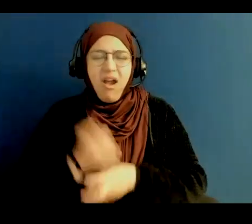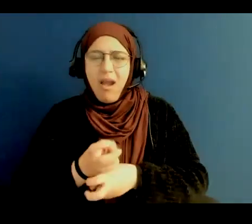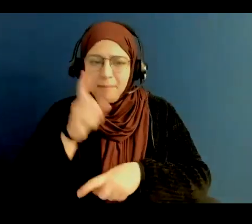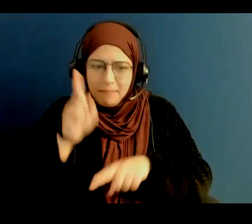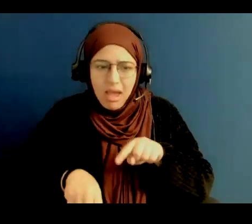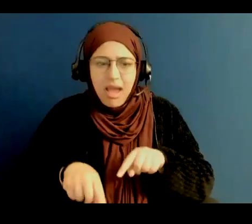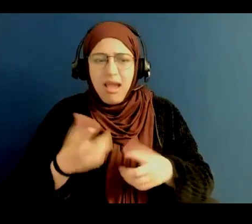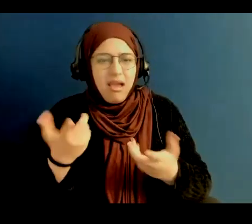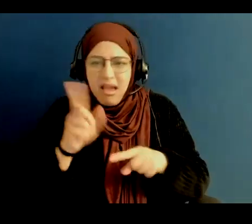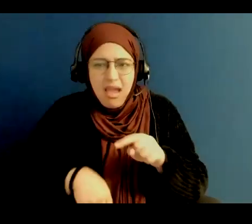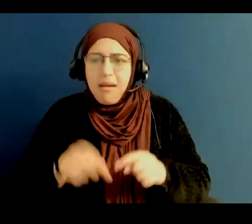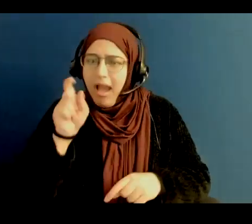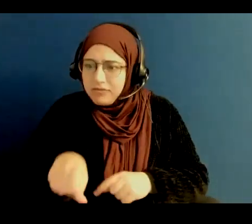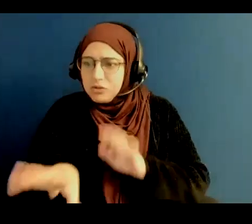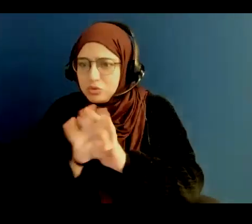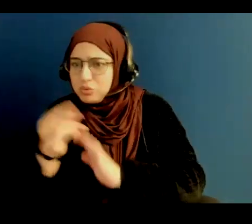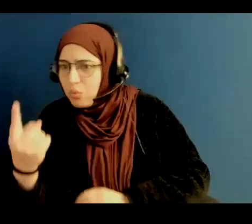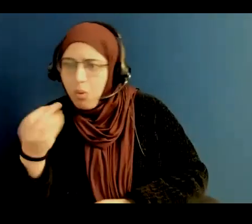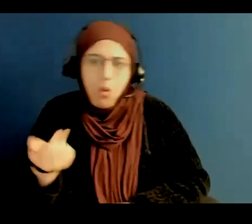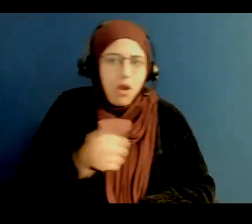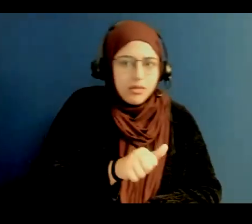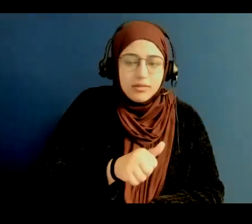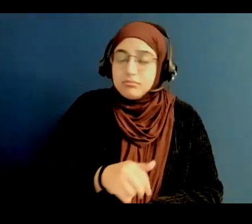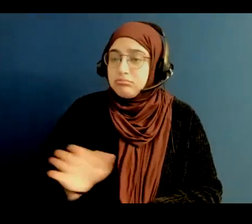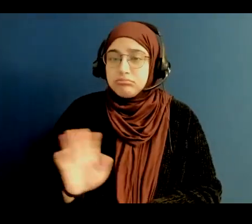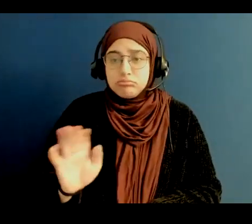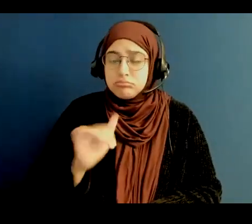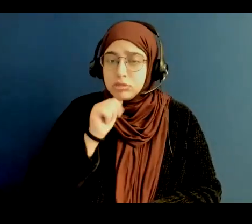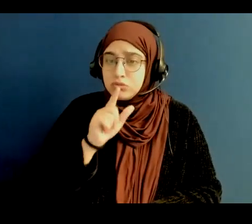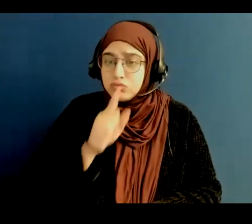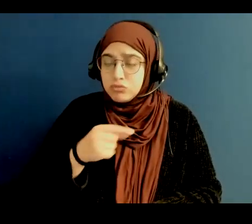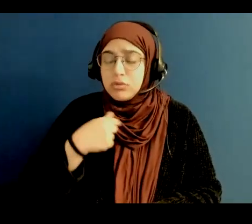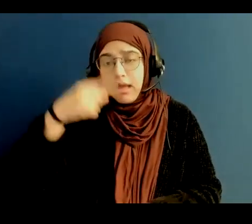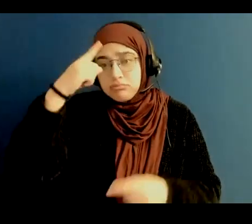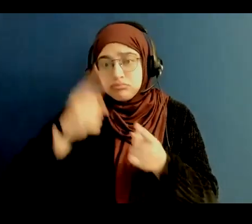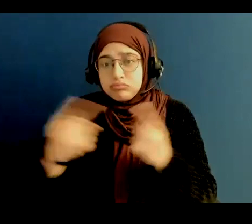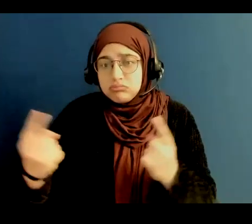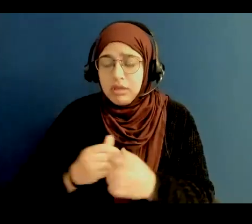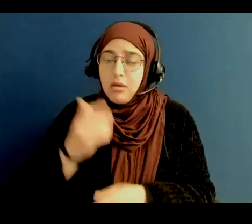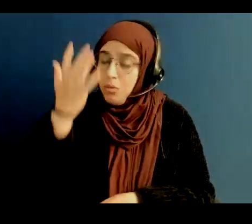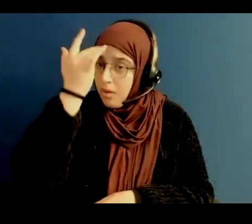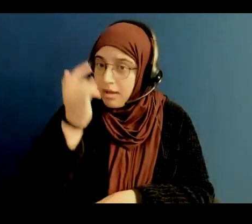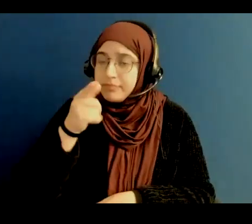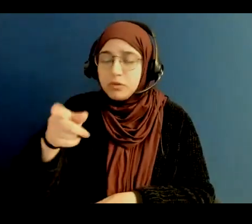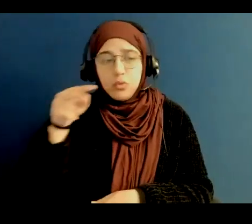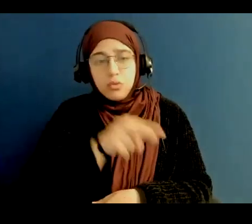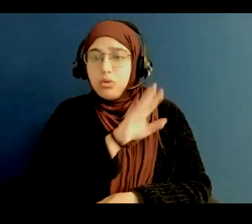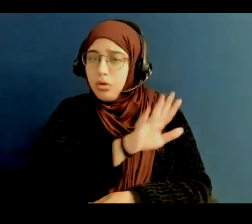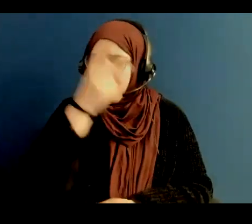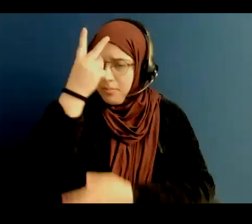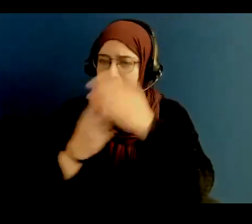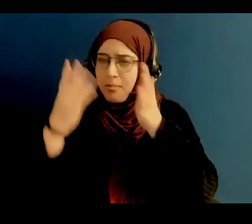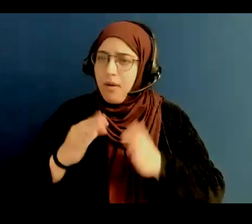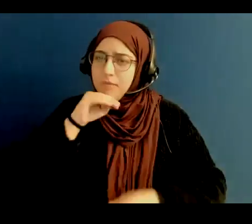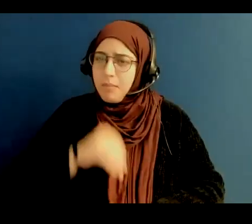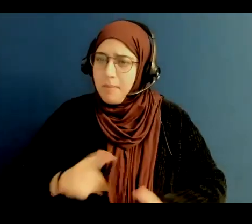other. And that's not necessarily true. In fact, I definitely disagree with it. If you look at the life of the Prophet alayhi salam, he was